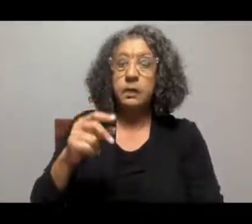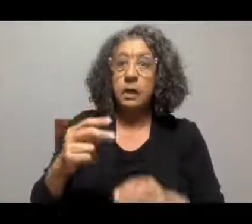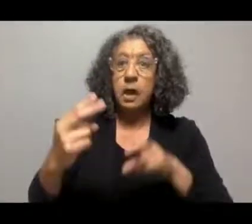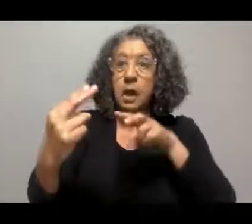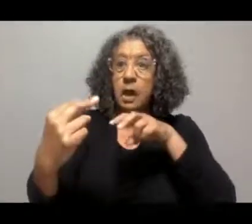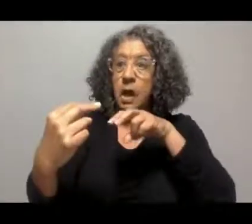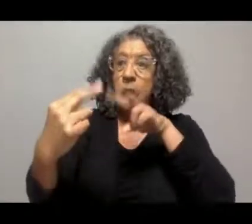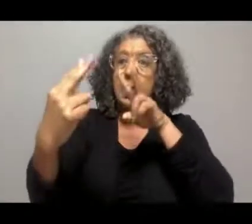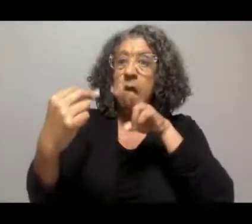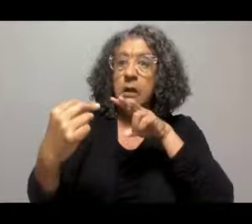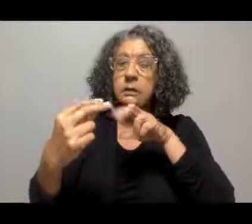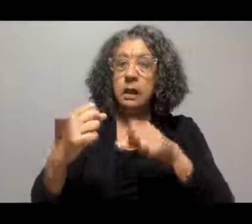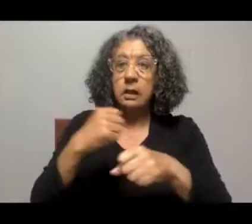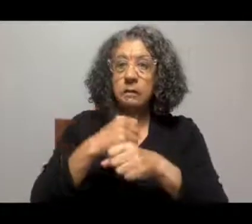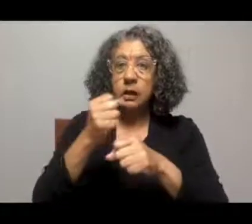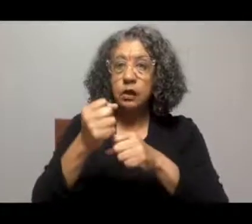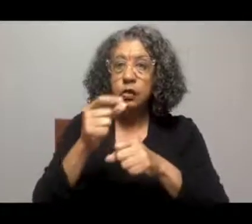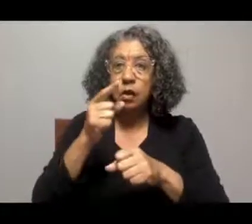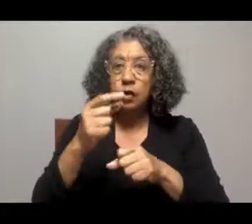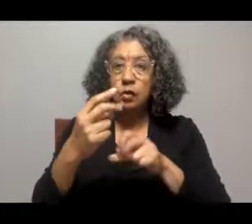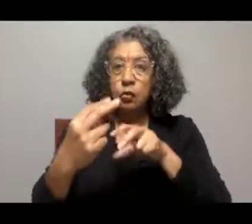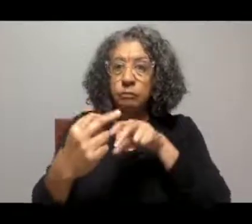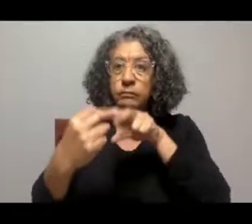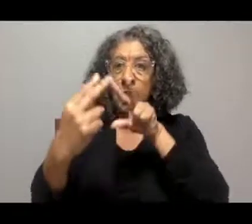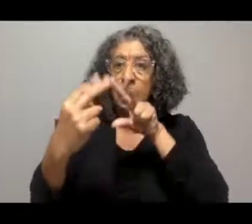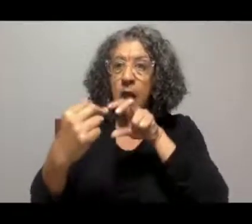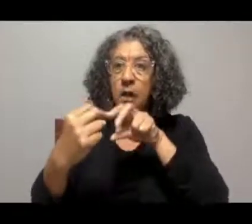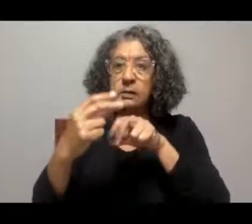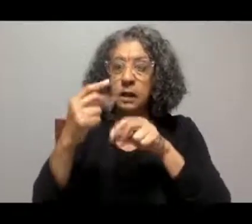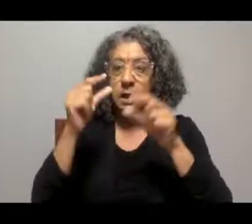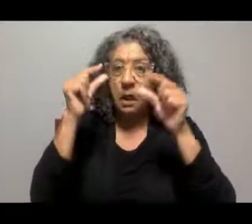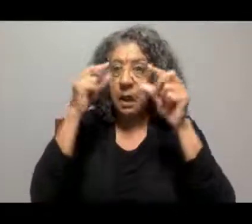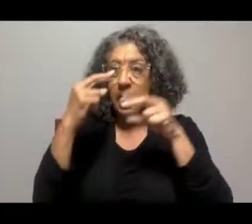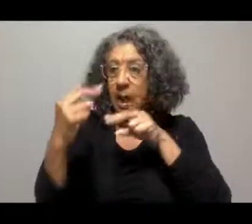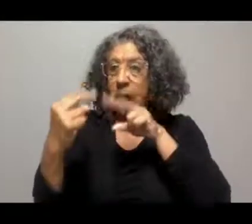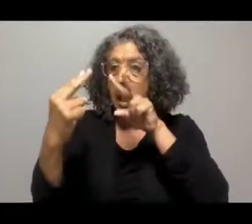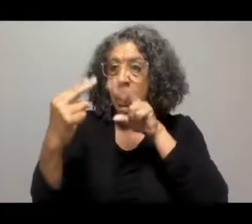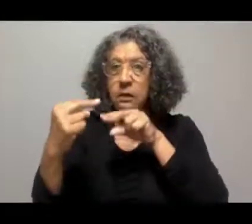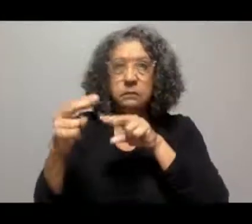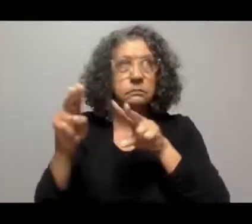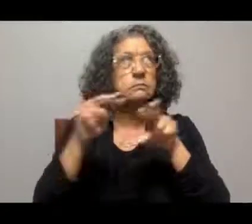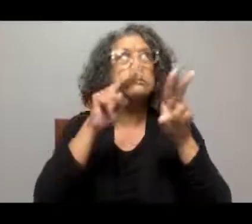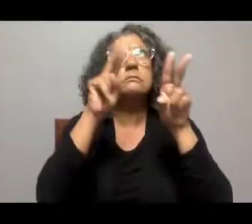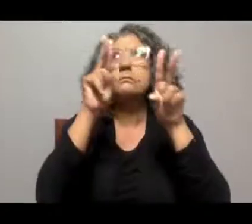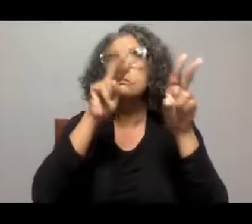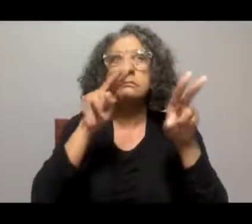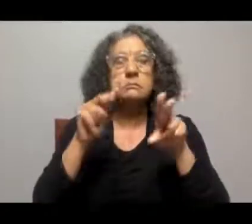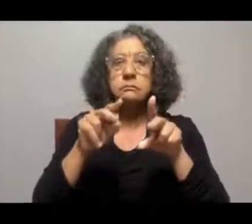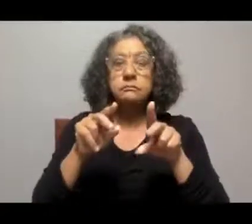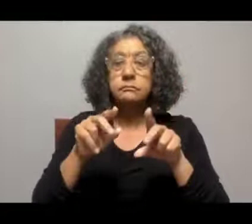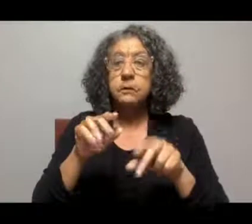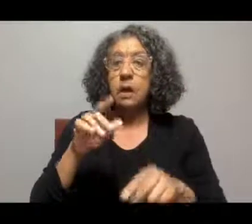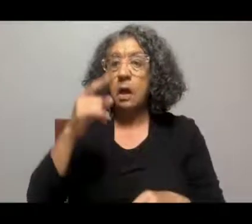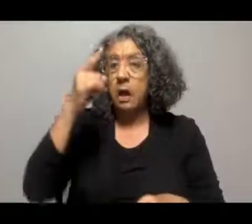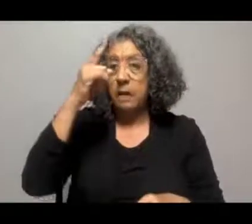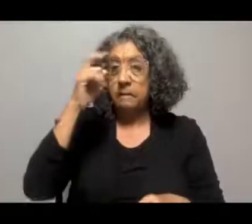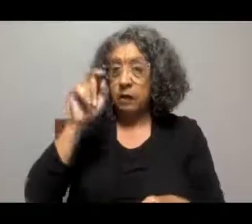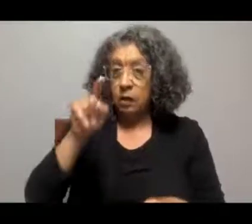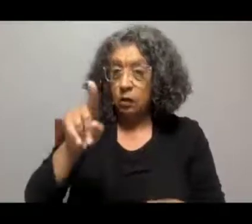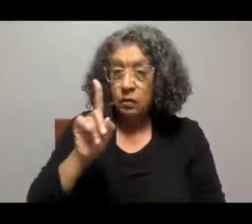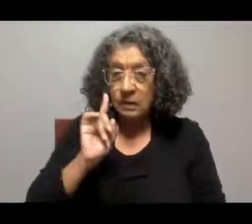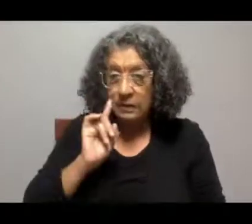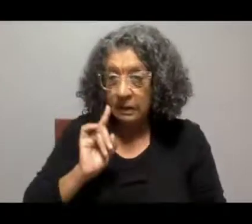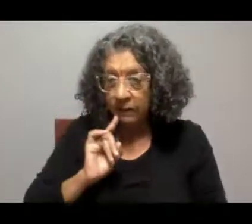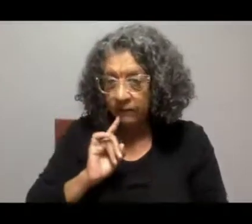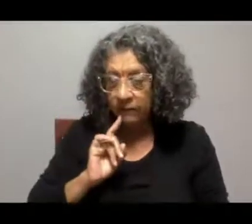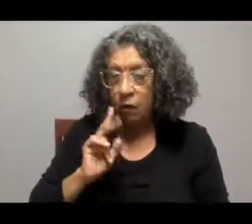good. Make sure you make eye contact. Don't be looking around,